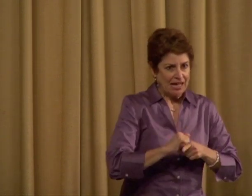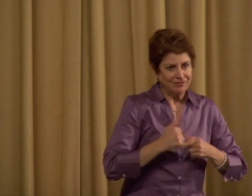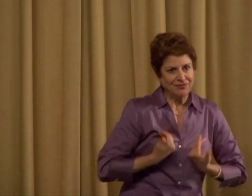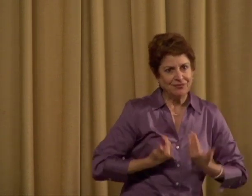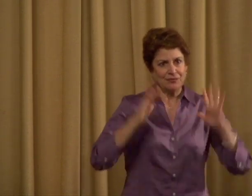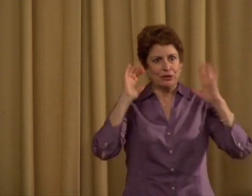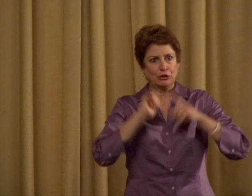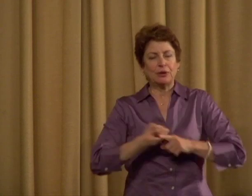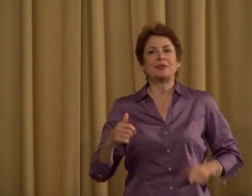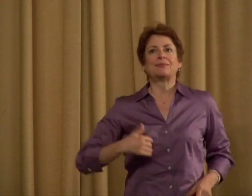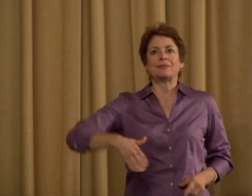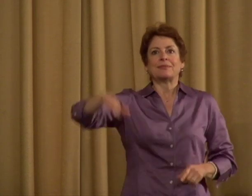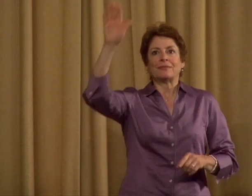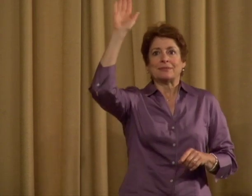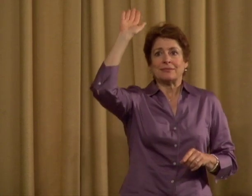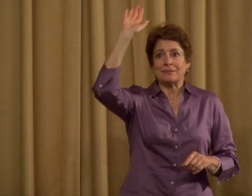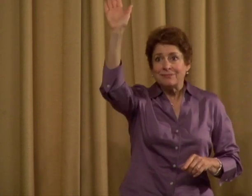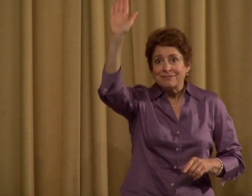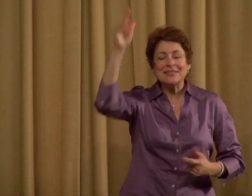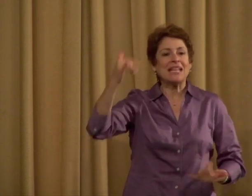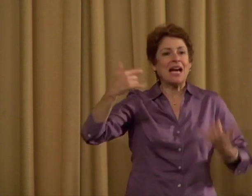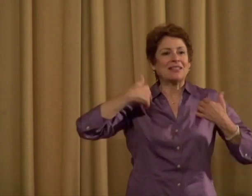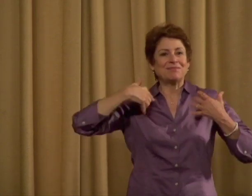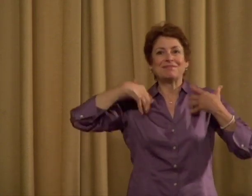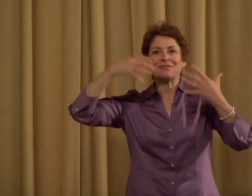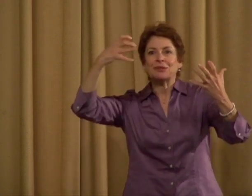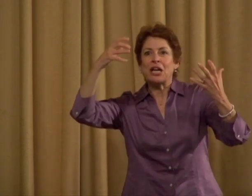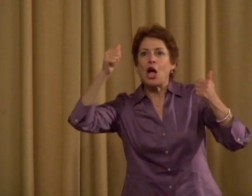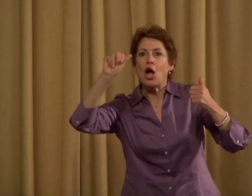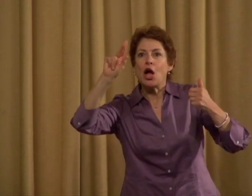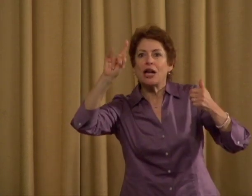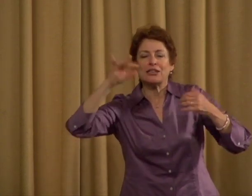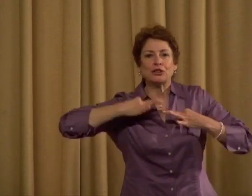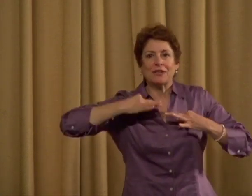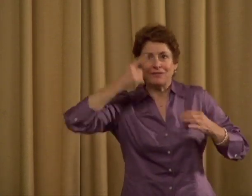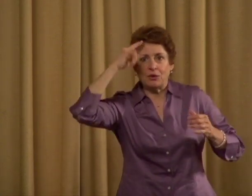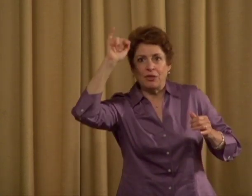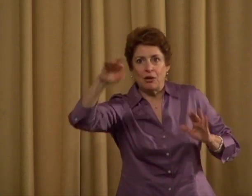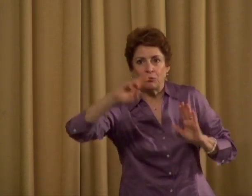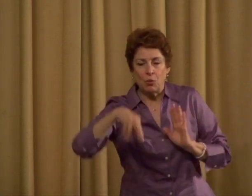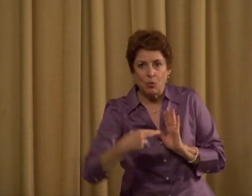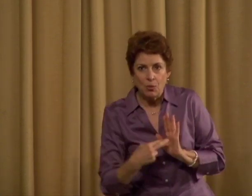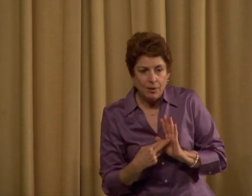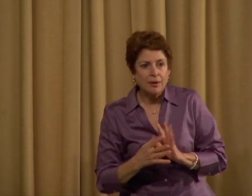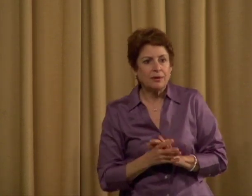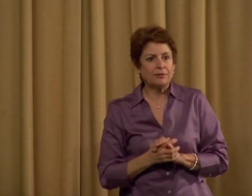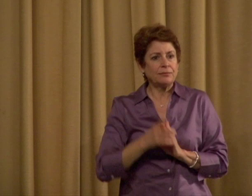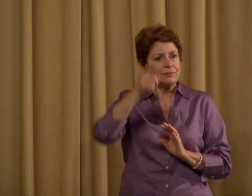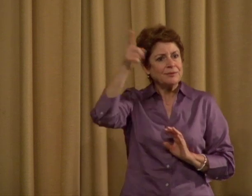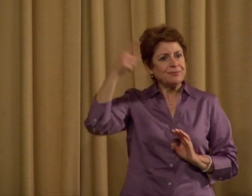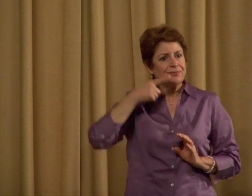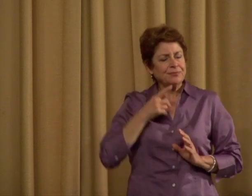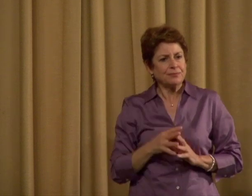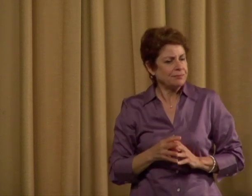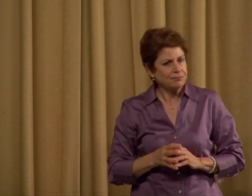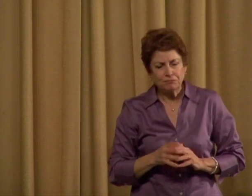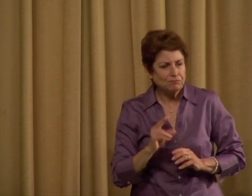that person to teach me how to dance. And so when it came time, I said I want to audition for that role because I had the requisite